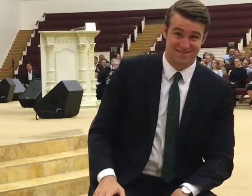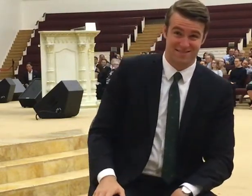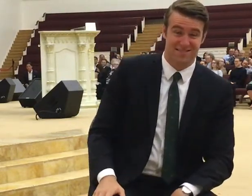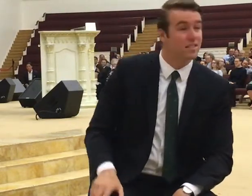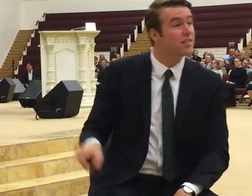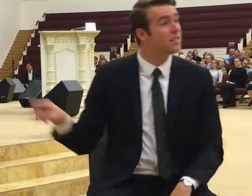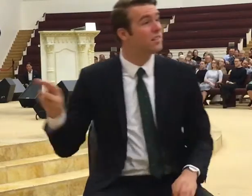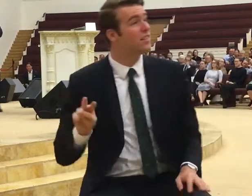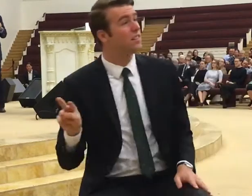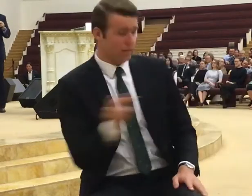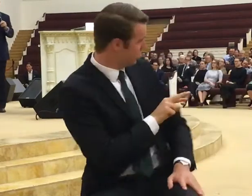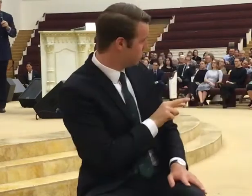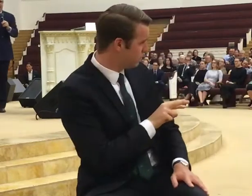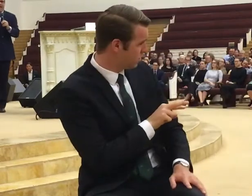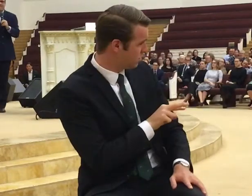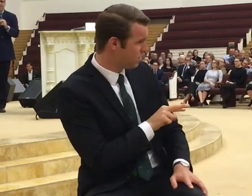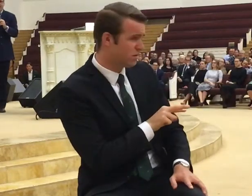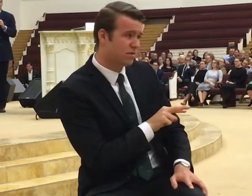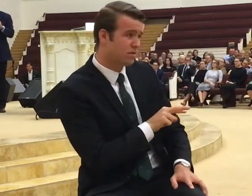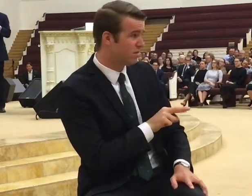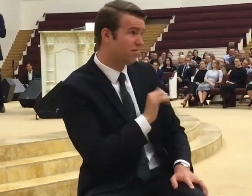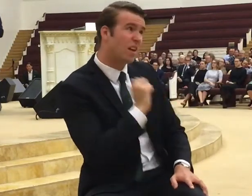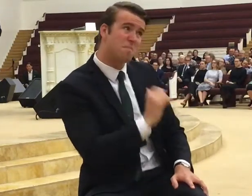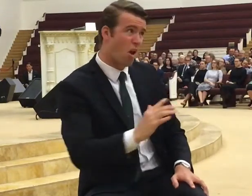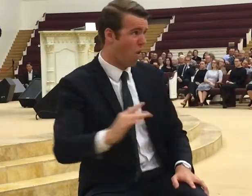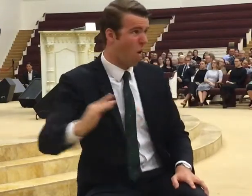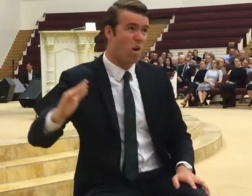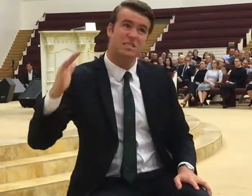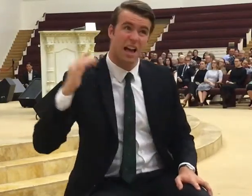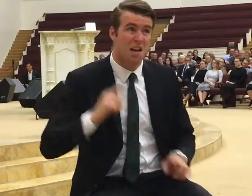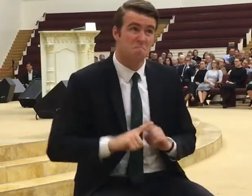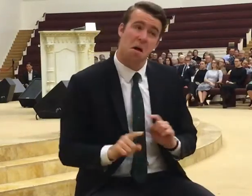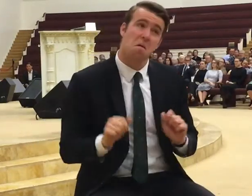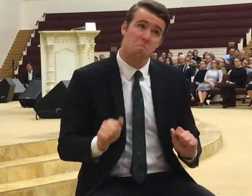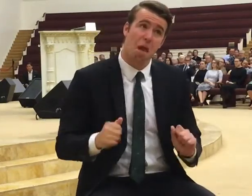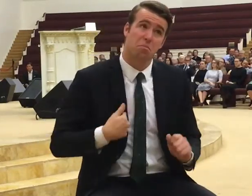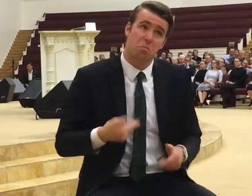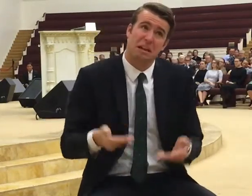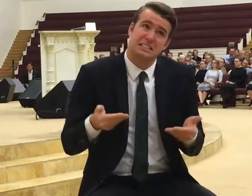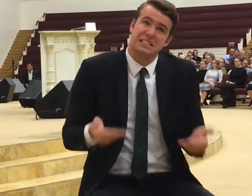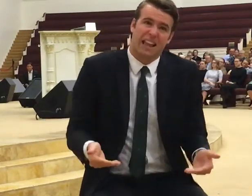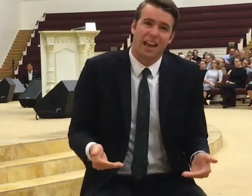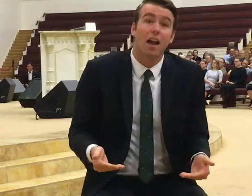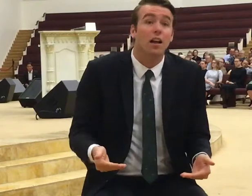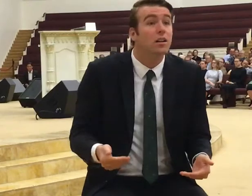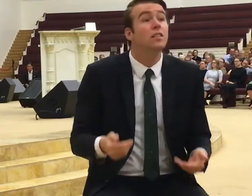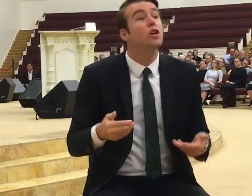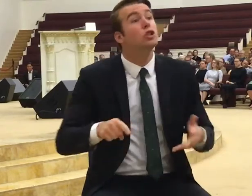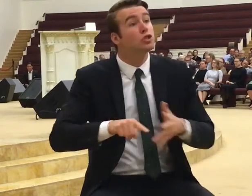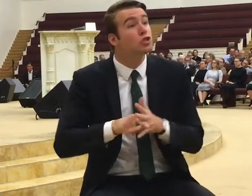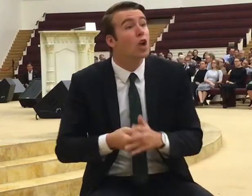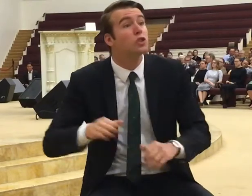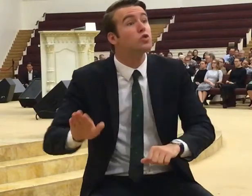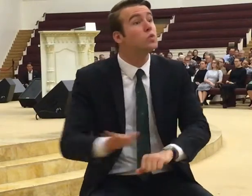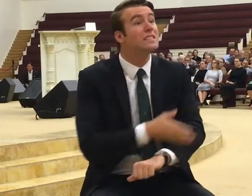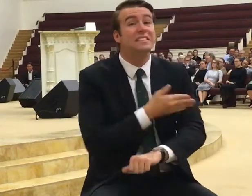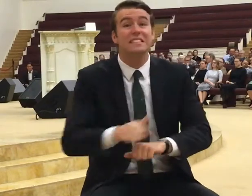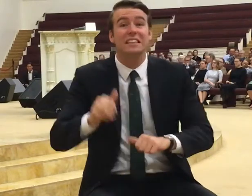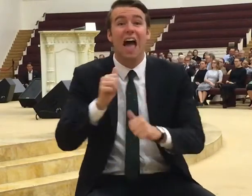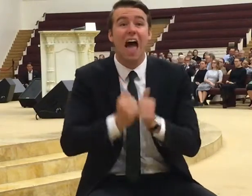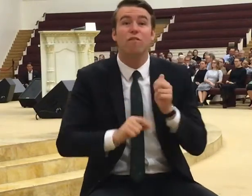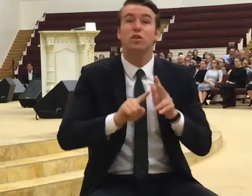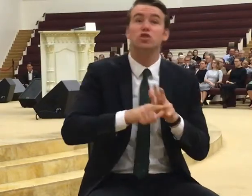And the band leader looked down at her and said, "Man, that's been a long time, but maybe we can sing it." And he started singing, the band sang it,